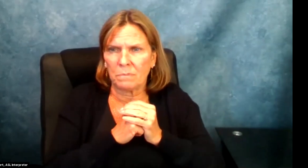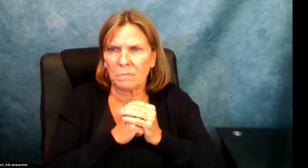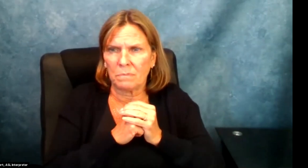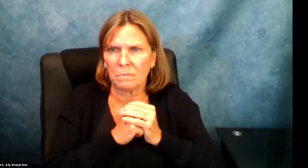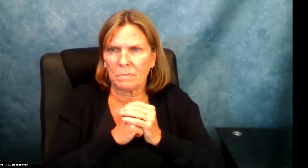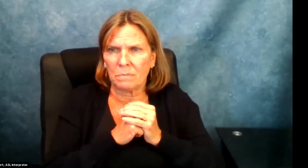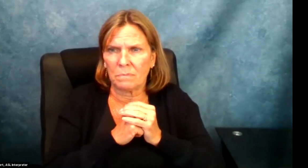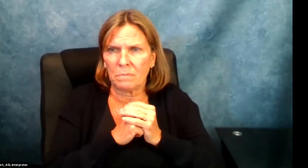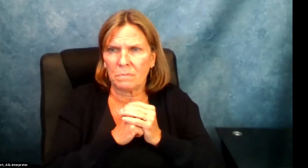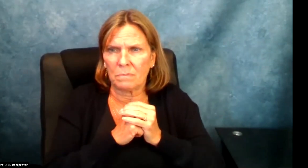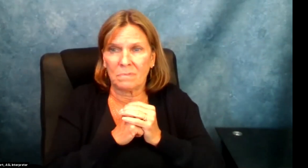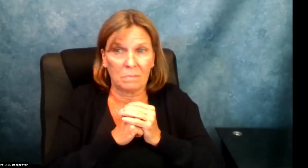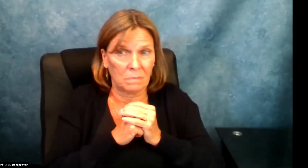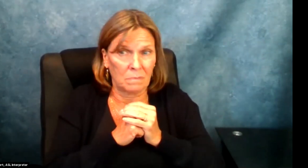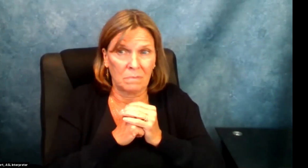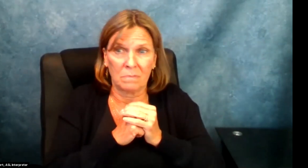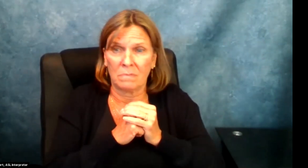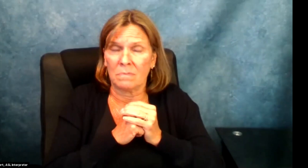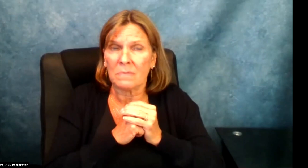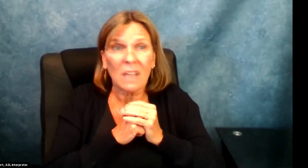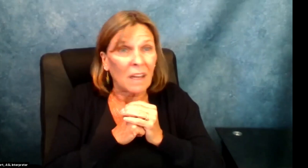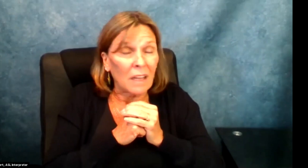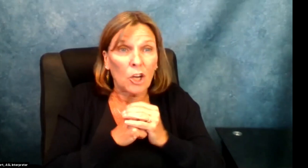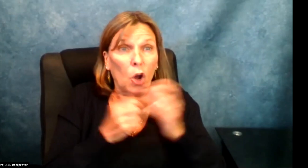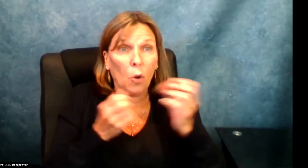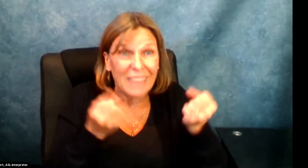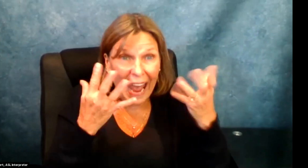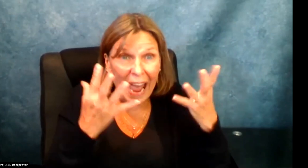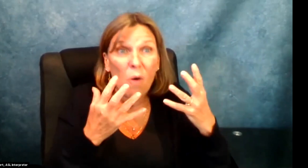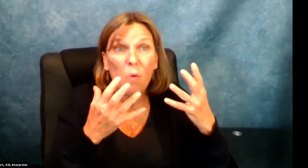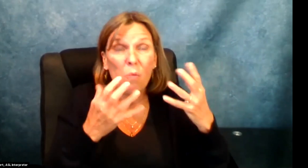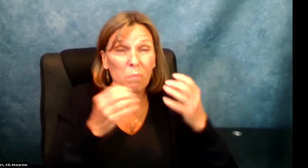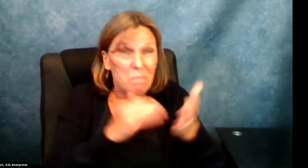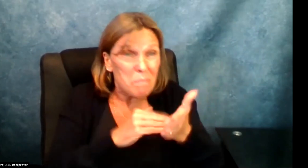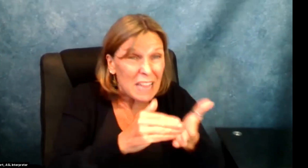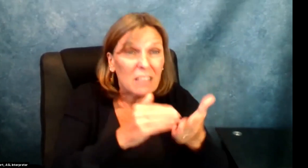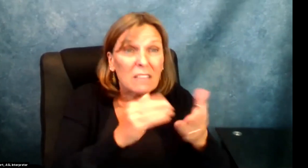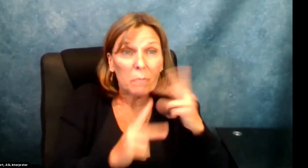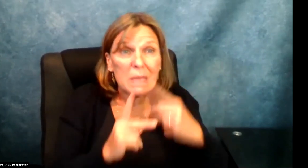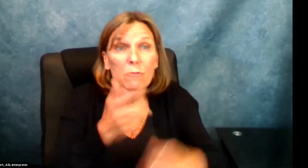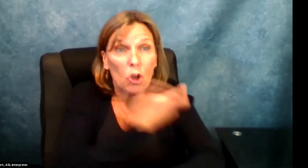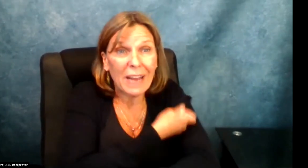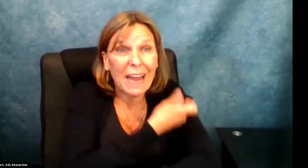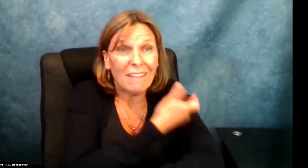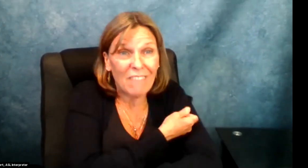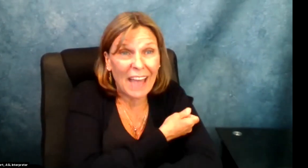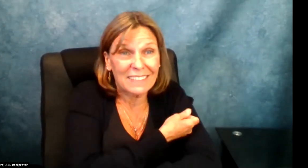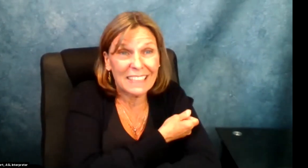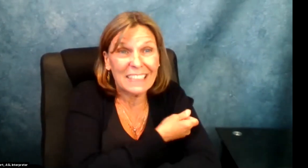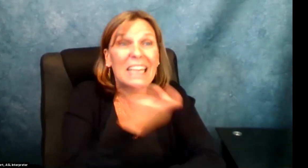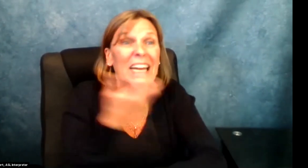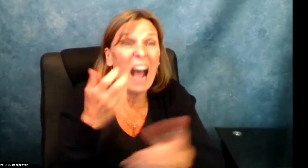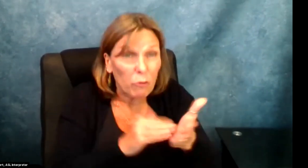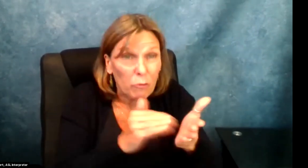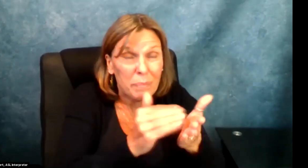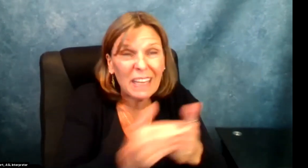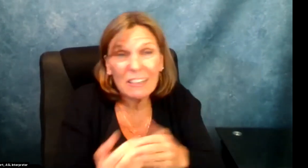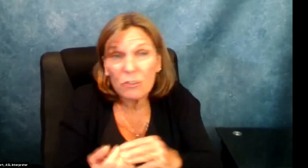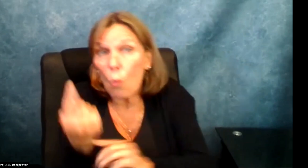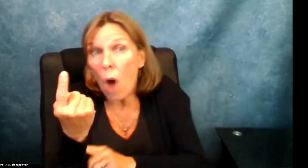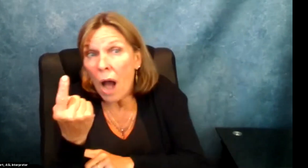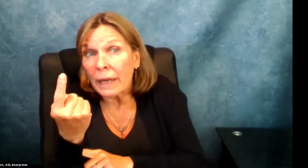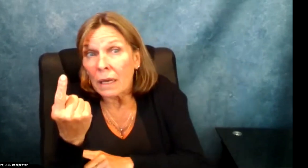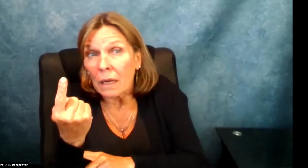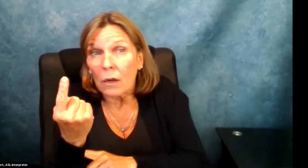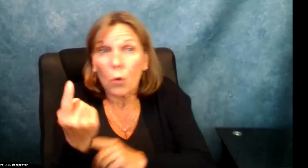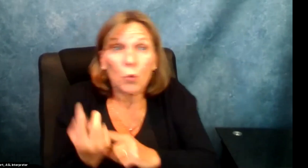up things that are happening in 1 in a million. And the fact that they stopped and said, hold on, we